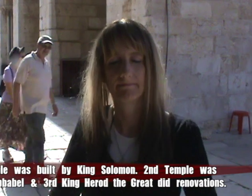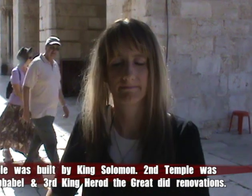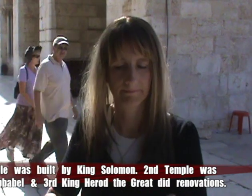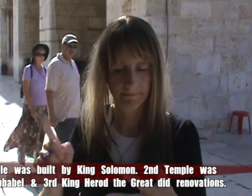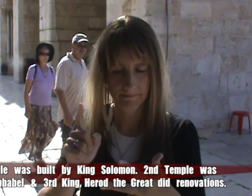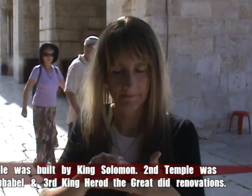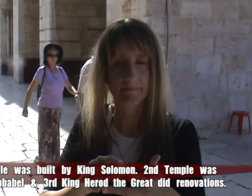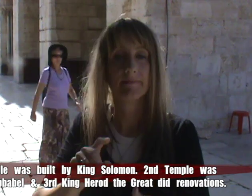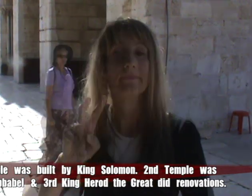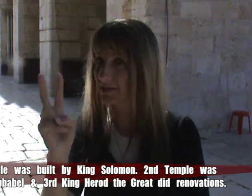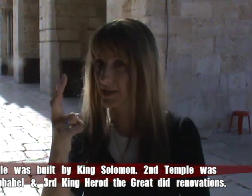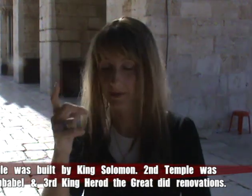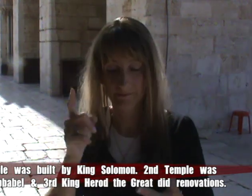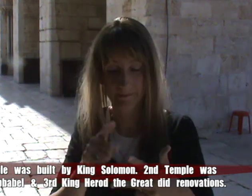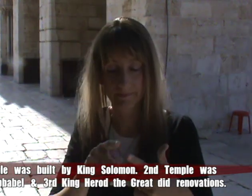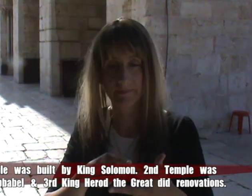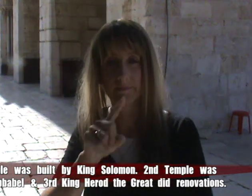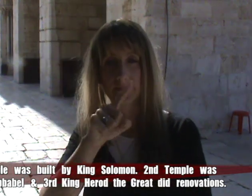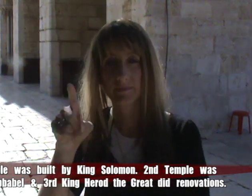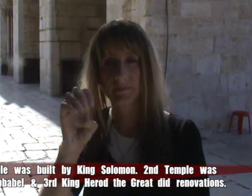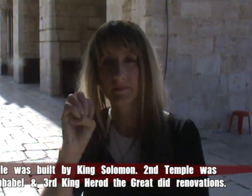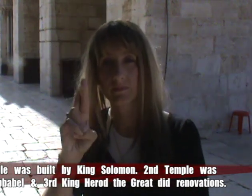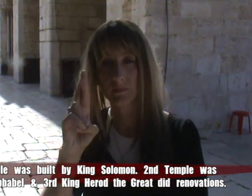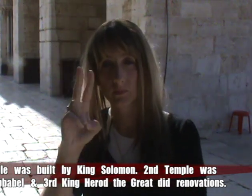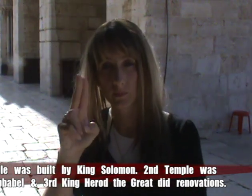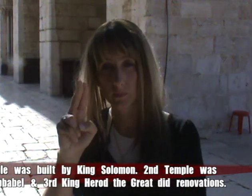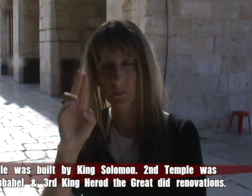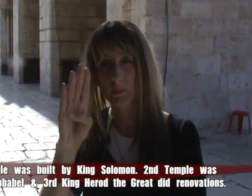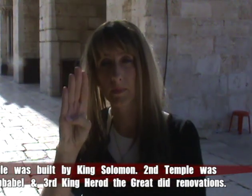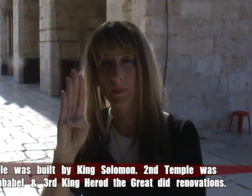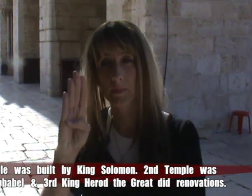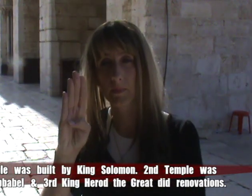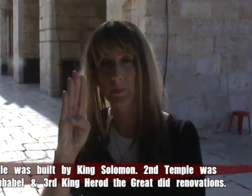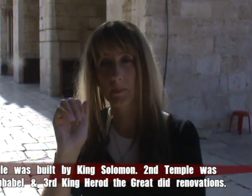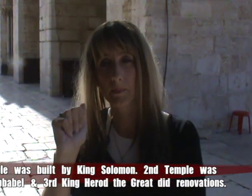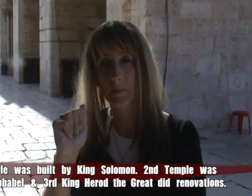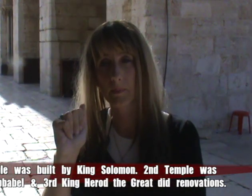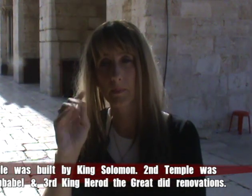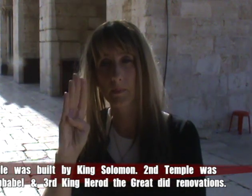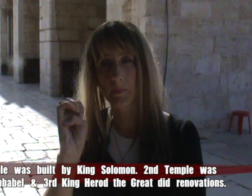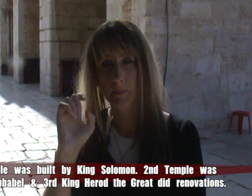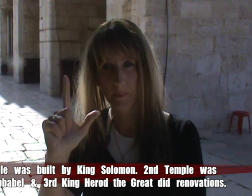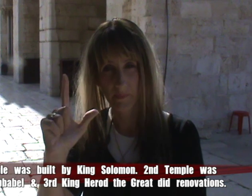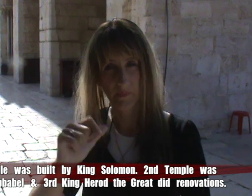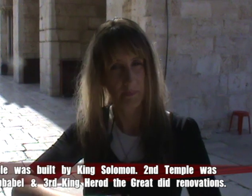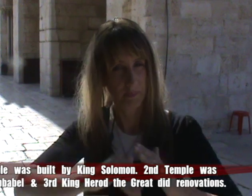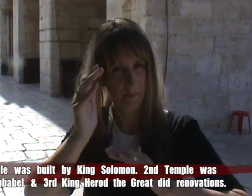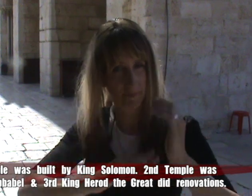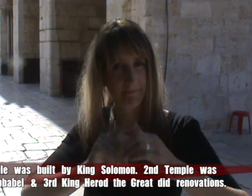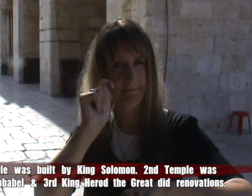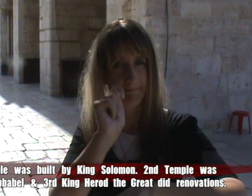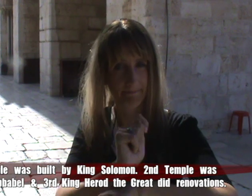He built the first temple. And the second temple was built by Zerubbabel.